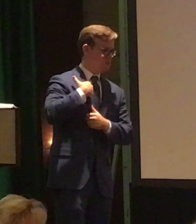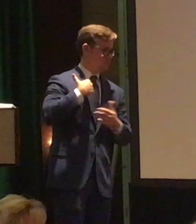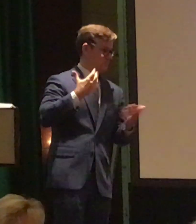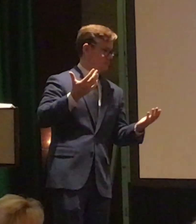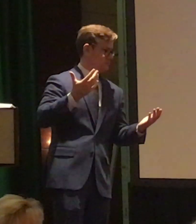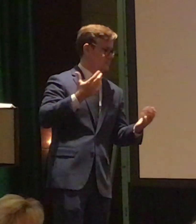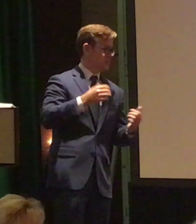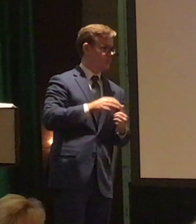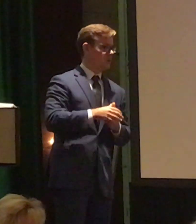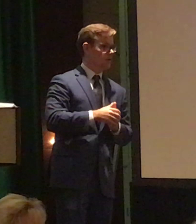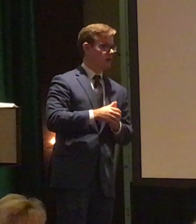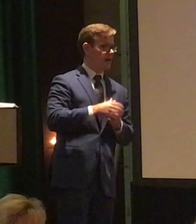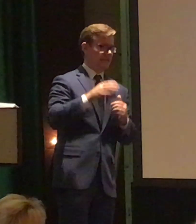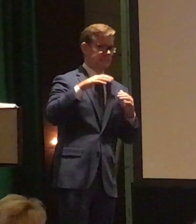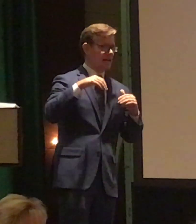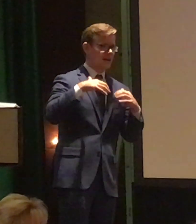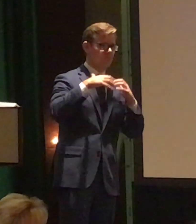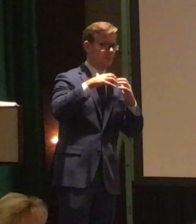Space Force.